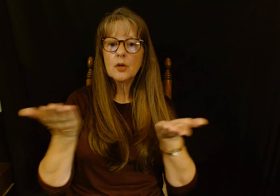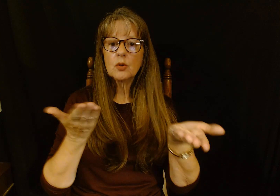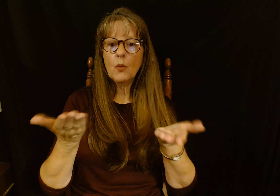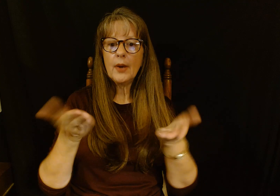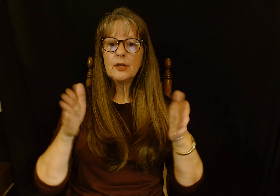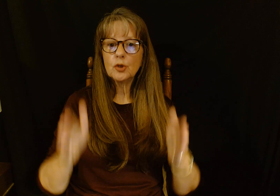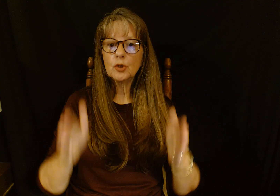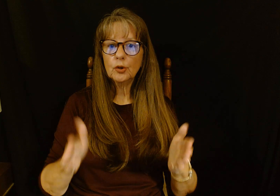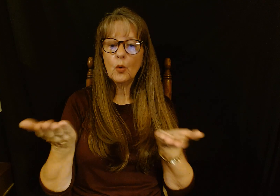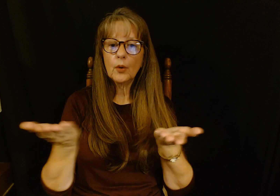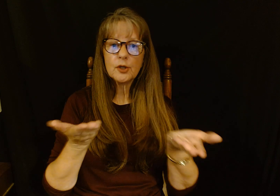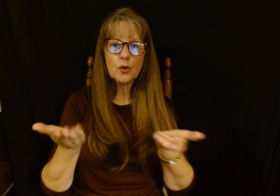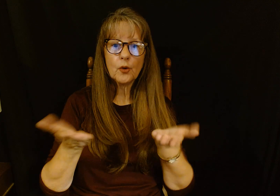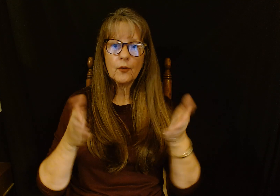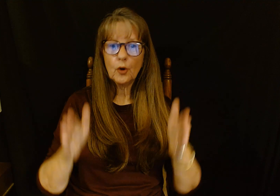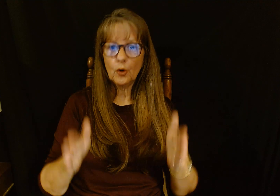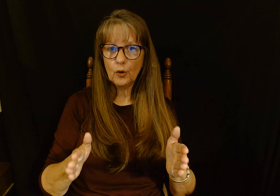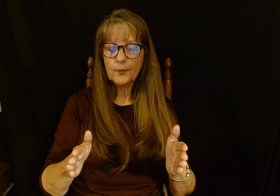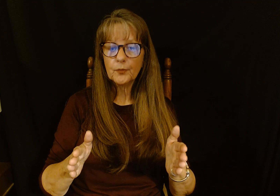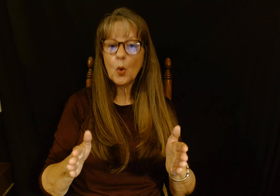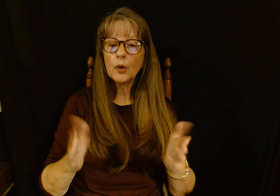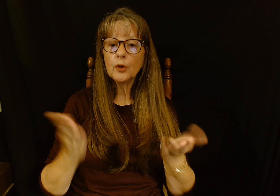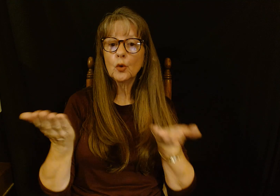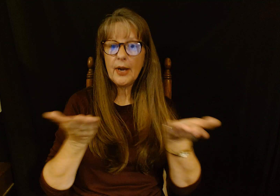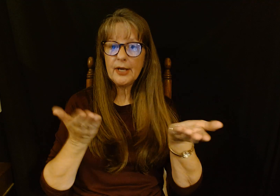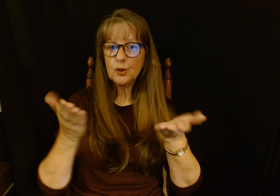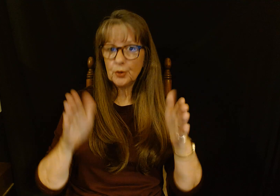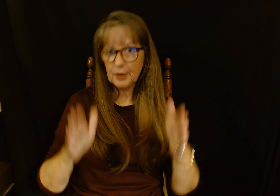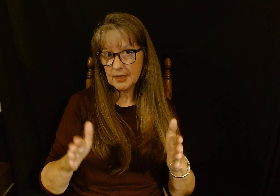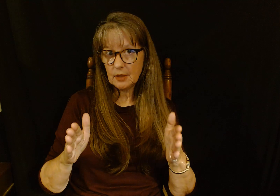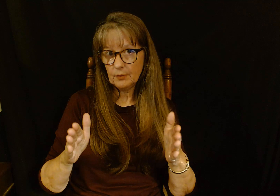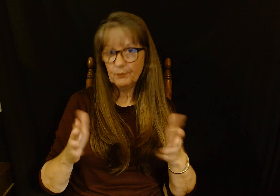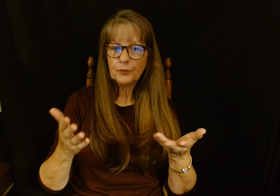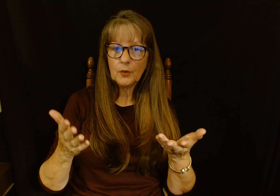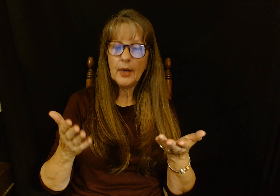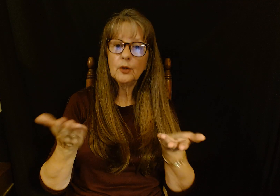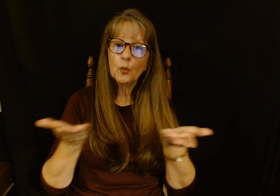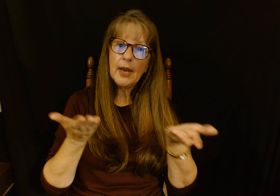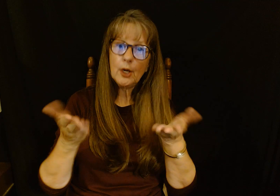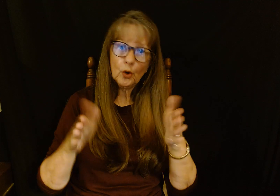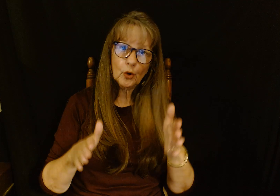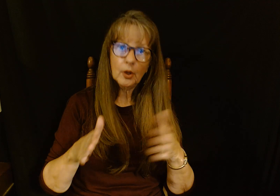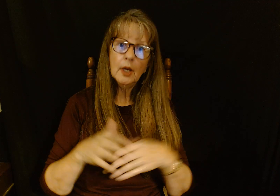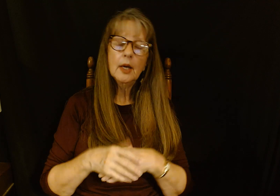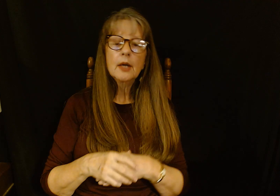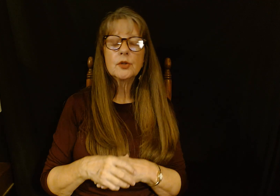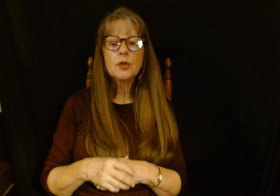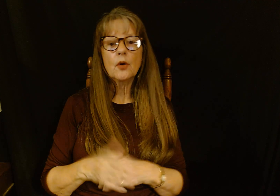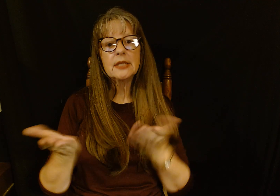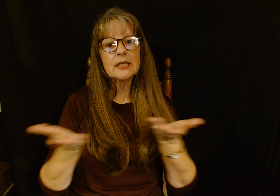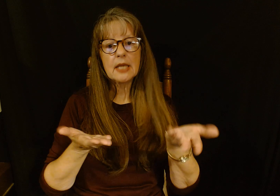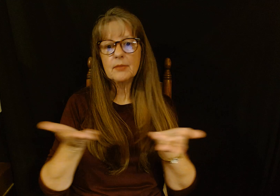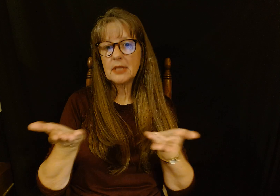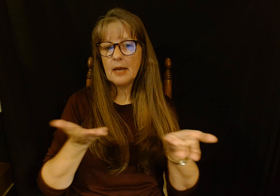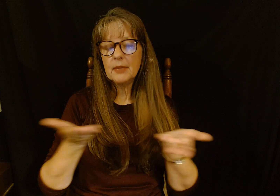a waiter or a server, or your waitress, right? Your waiter. So it's the same sign because